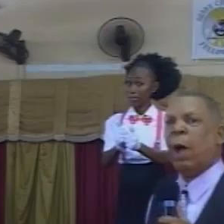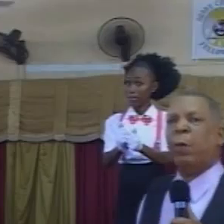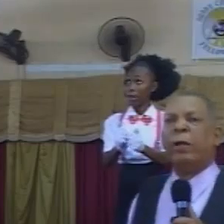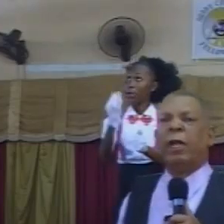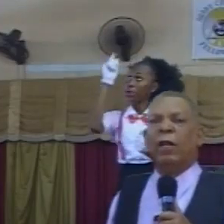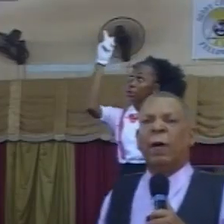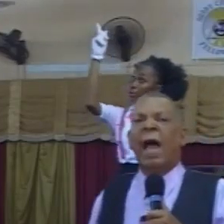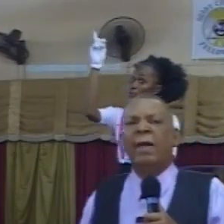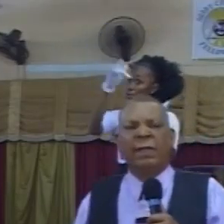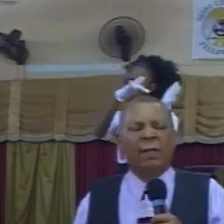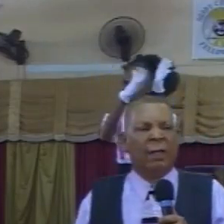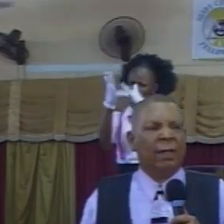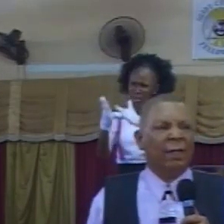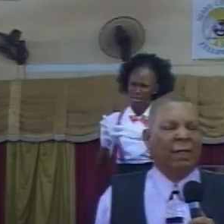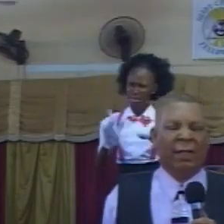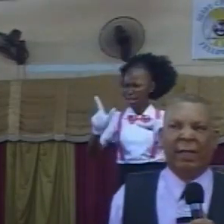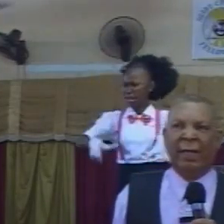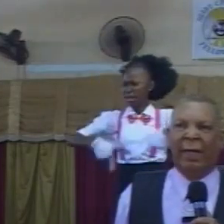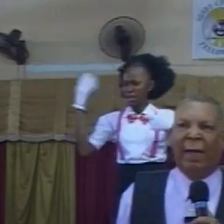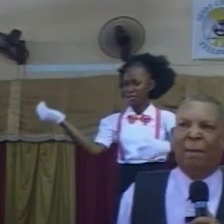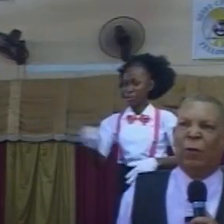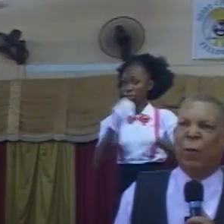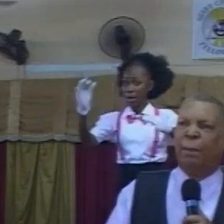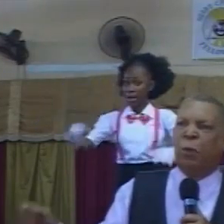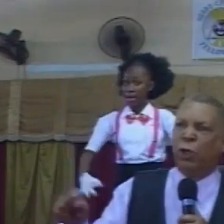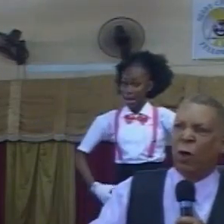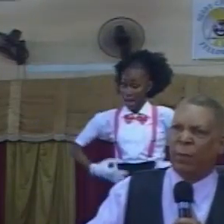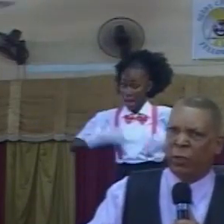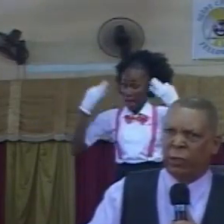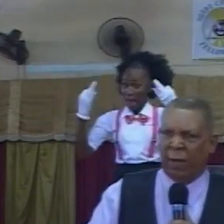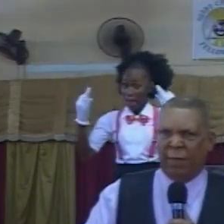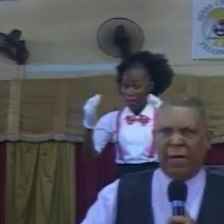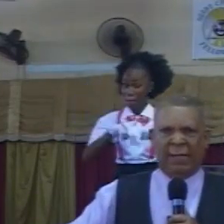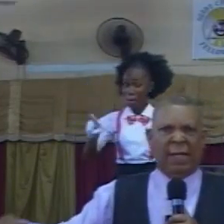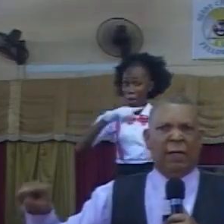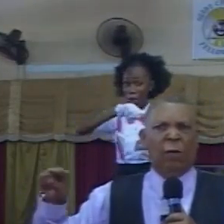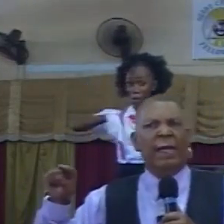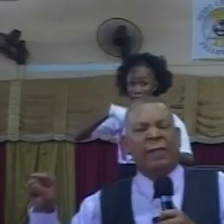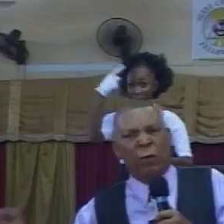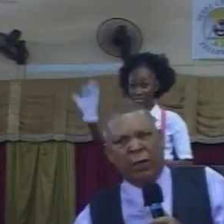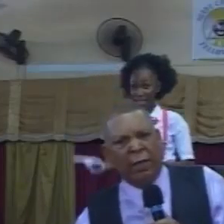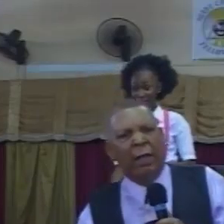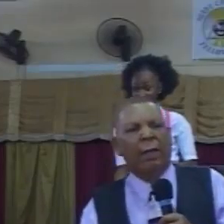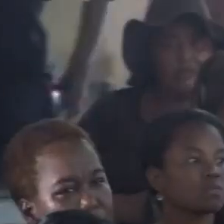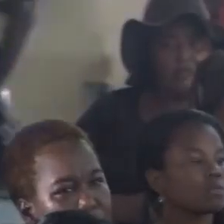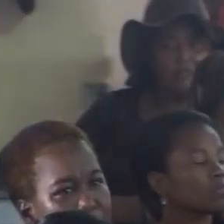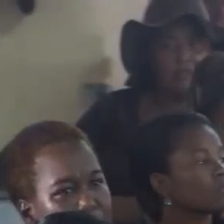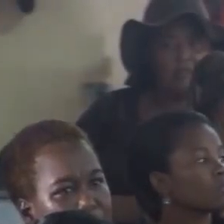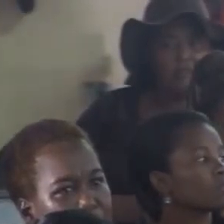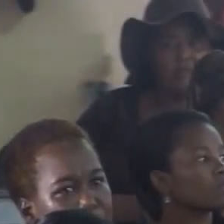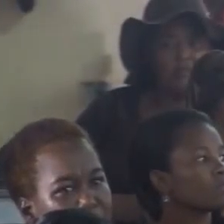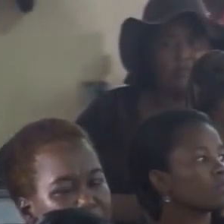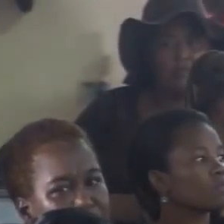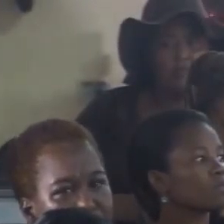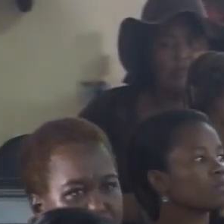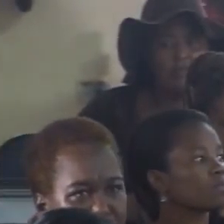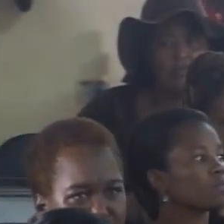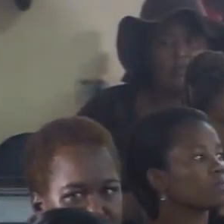We are willing to live our lives. But when push comes to shove, or they say the rubber hits the road,